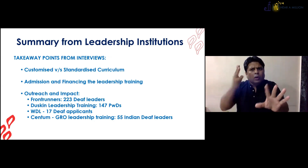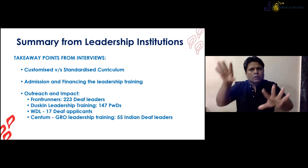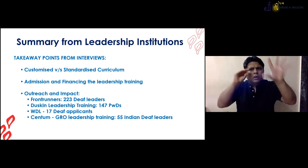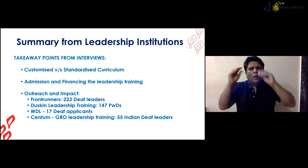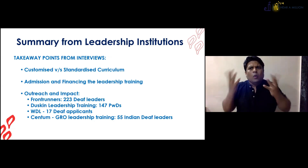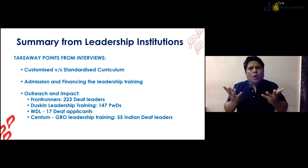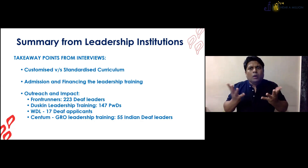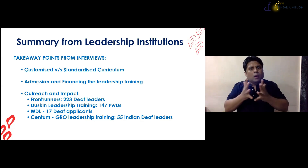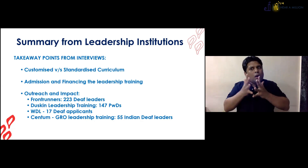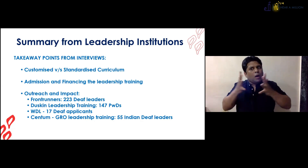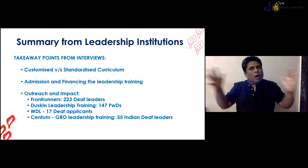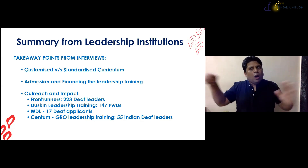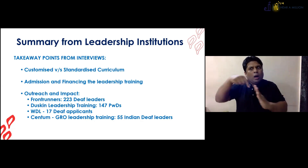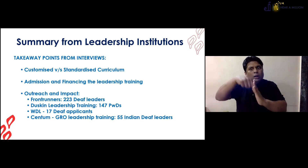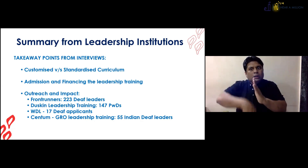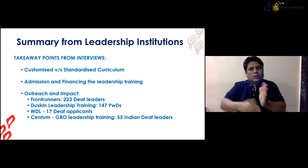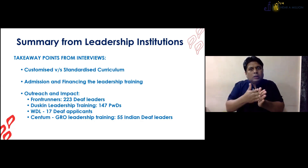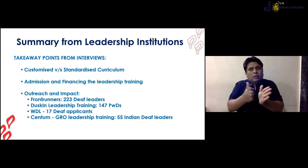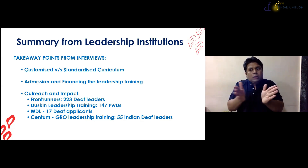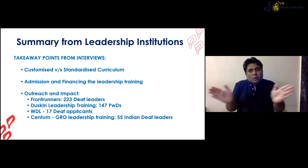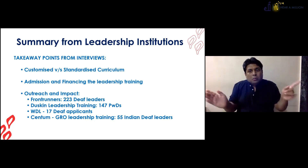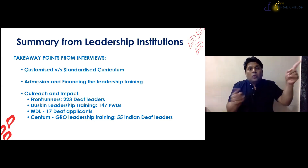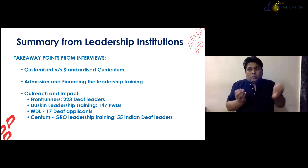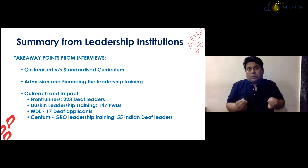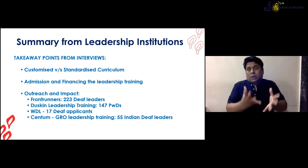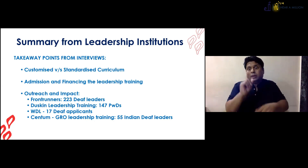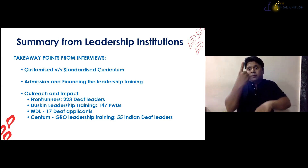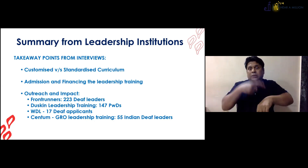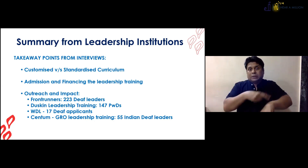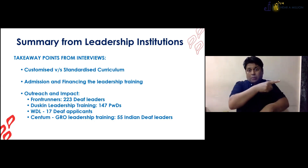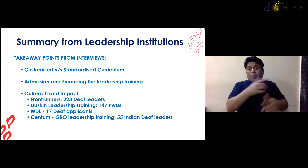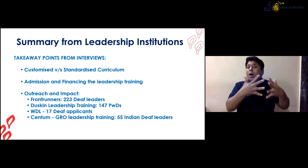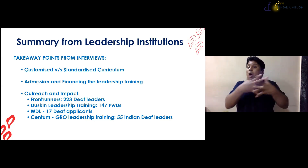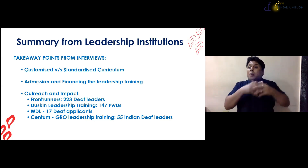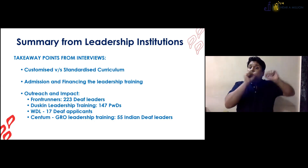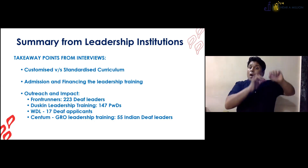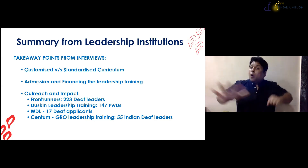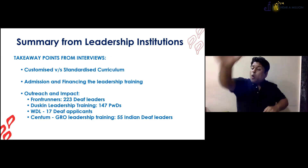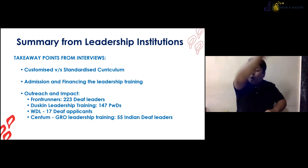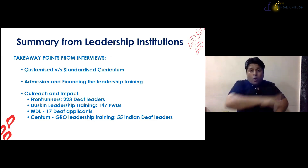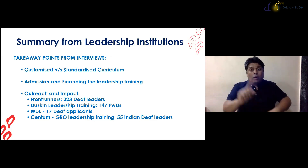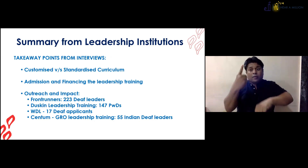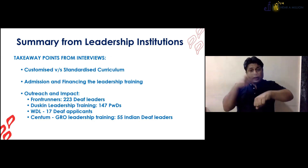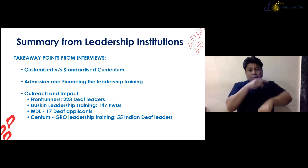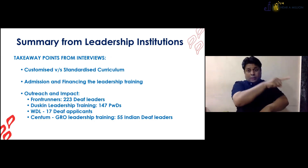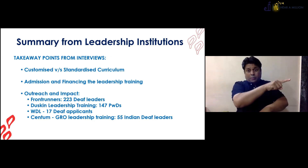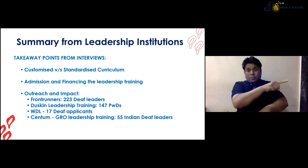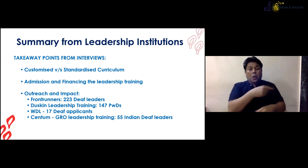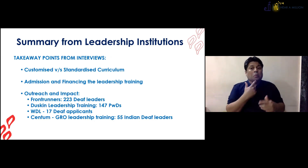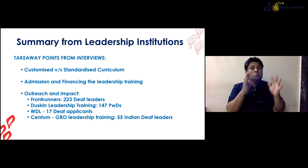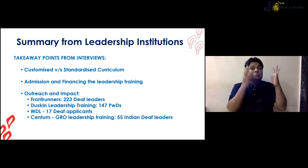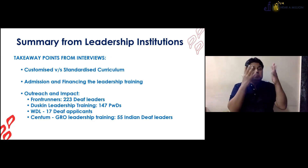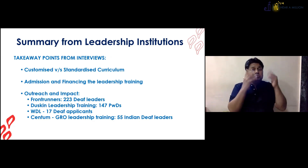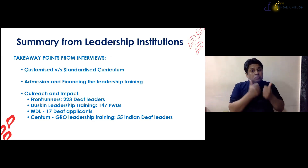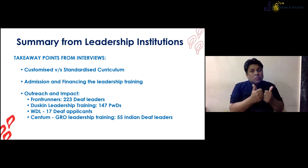graduation. So we saw that, okay, that's a lot because a lot of learnings are definitely there. Hence, it's 4 years. And